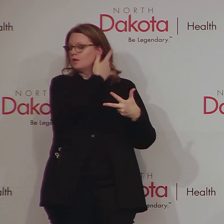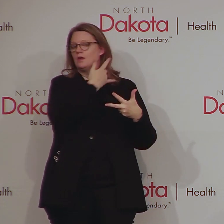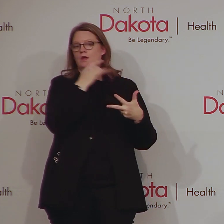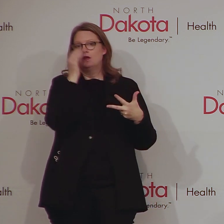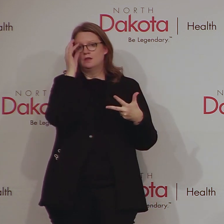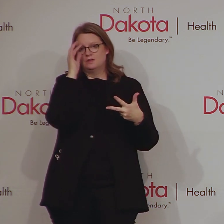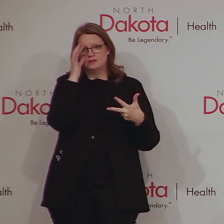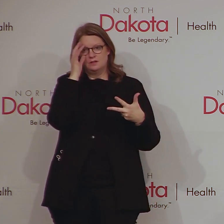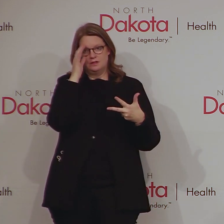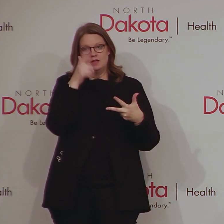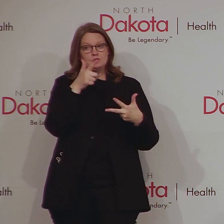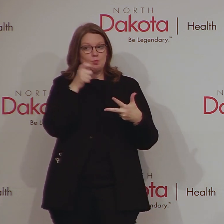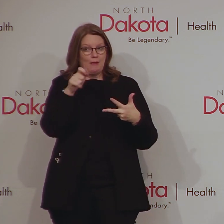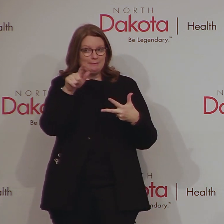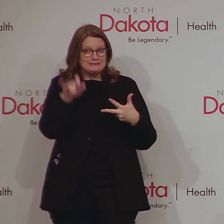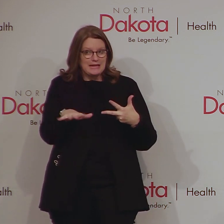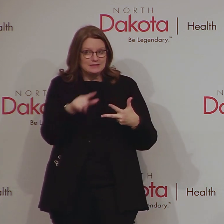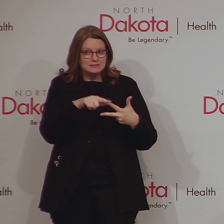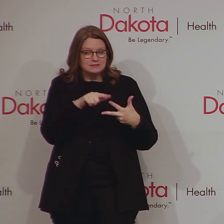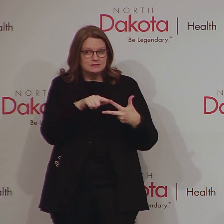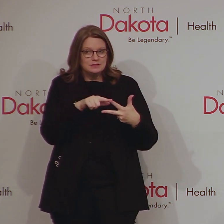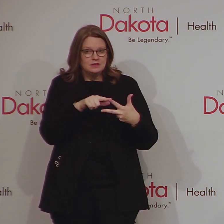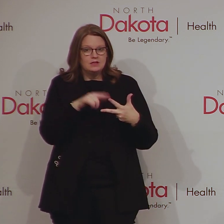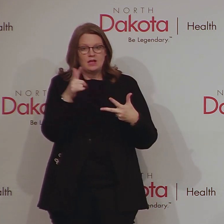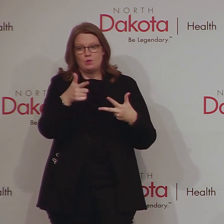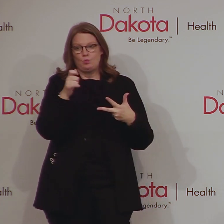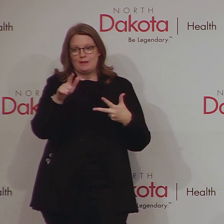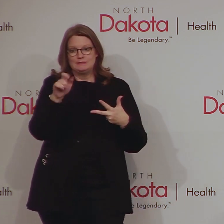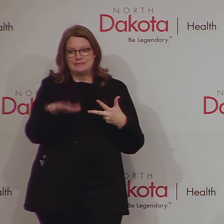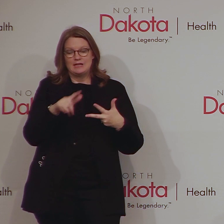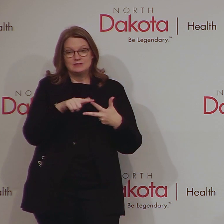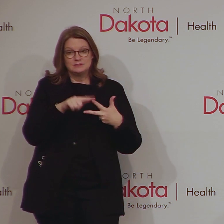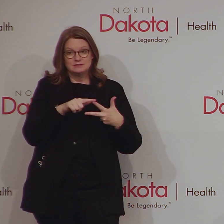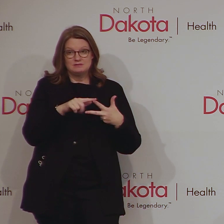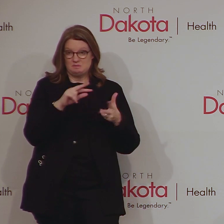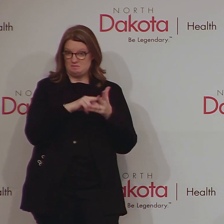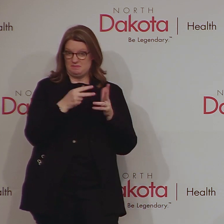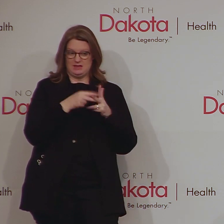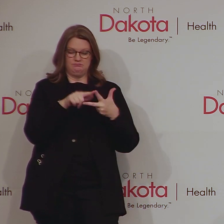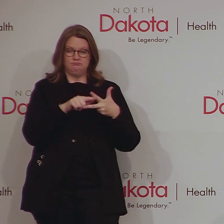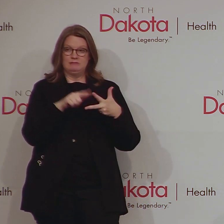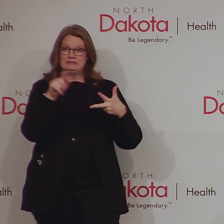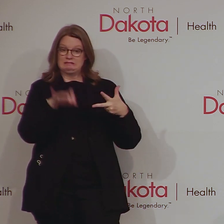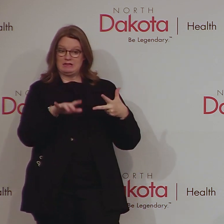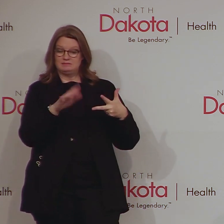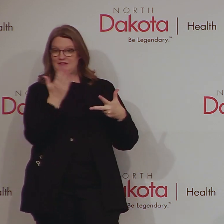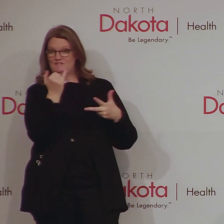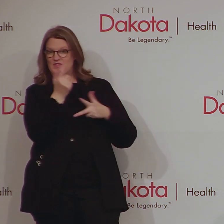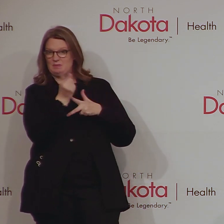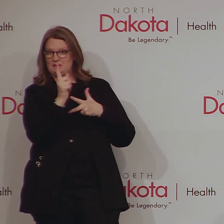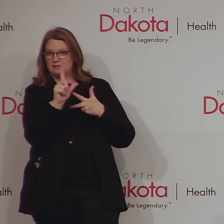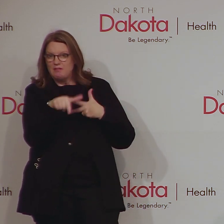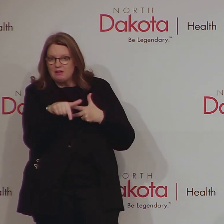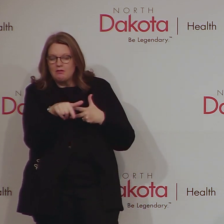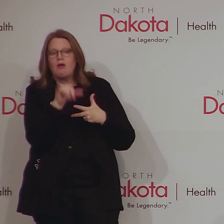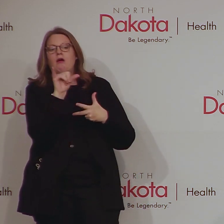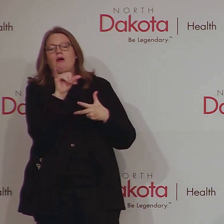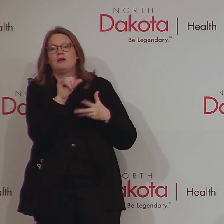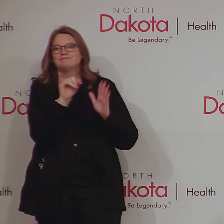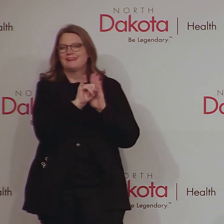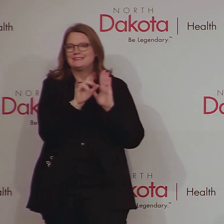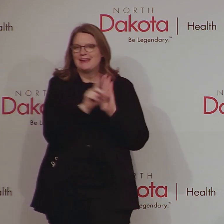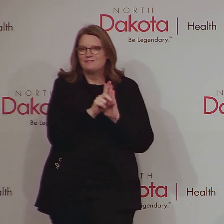is rapid tests and rapid tests as in get your results in 15 minutes. That can help identify